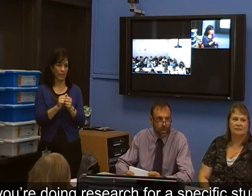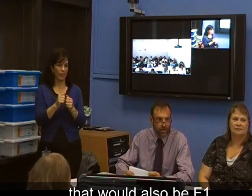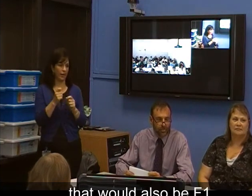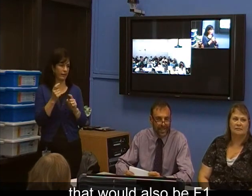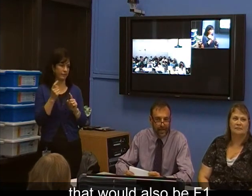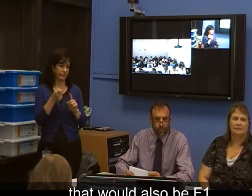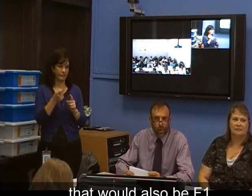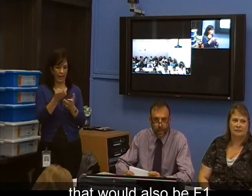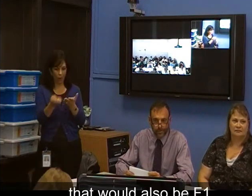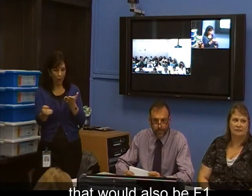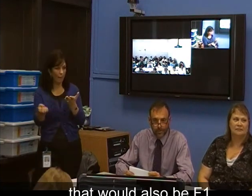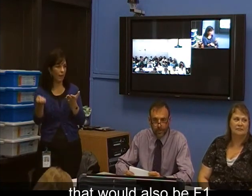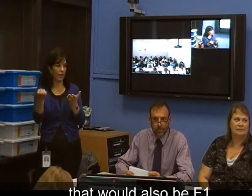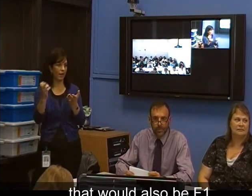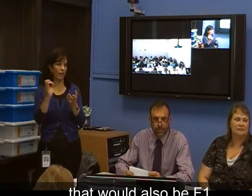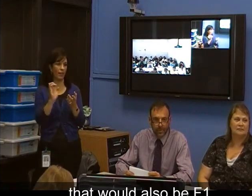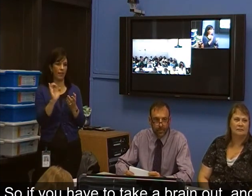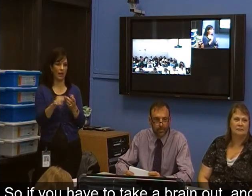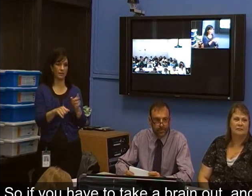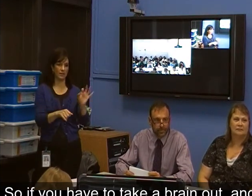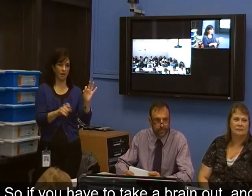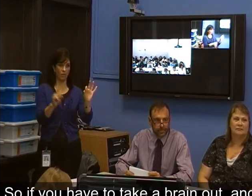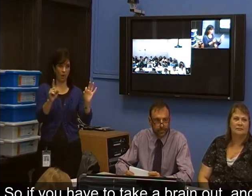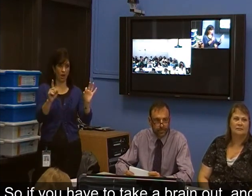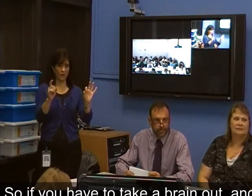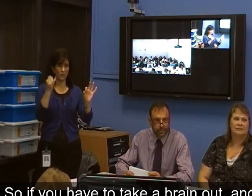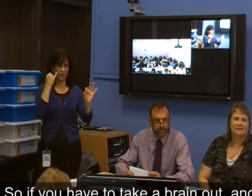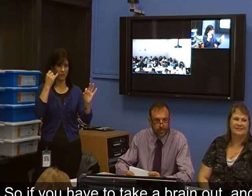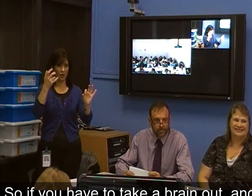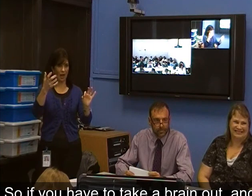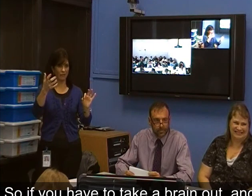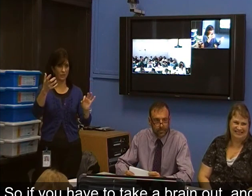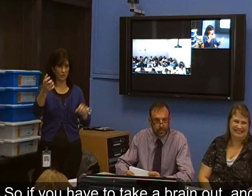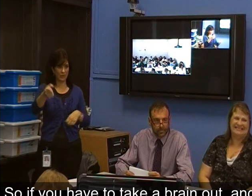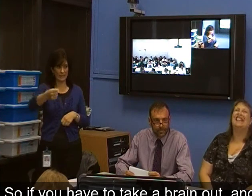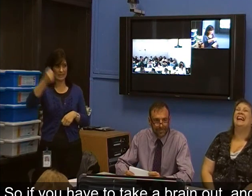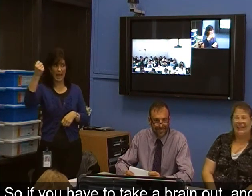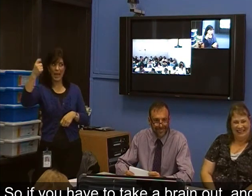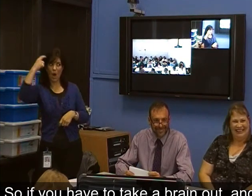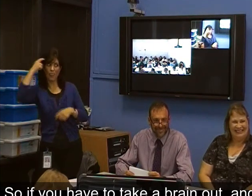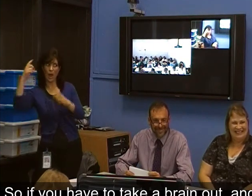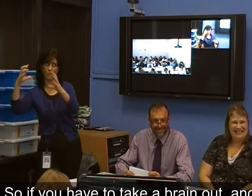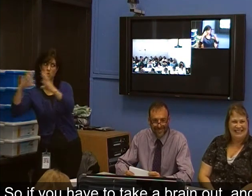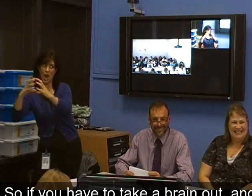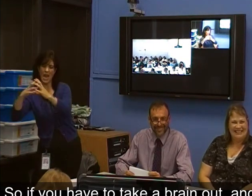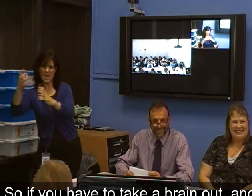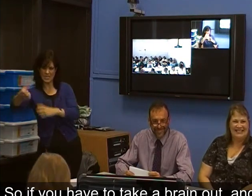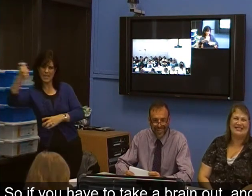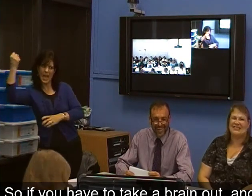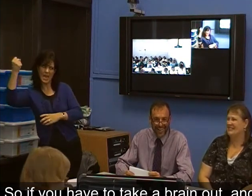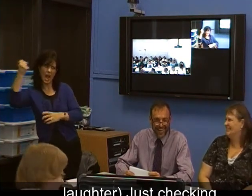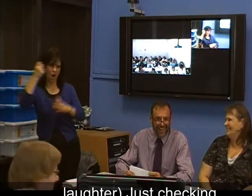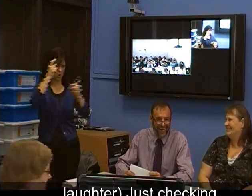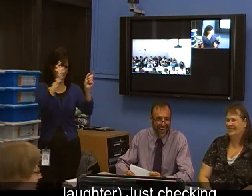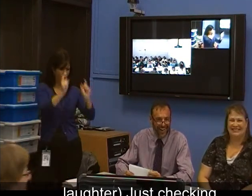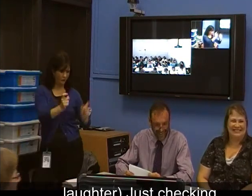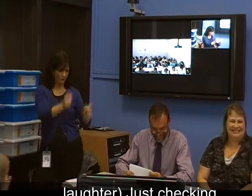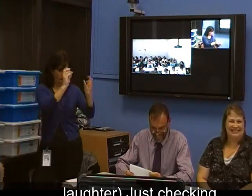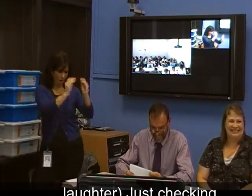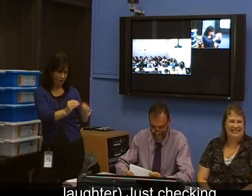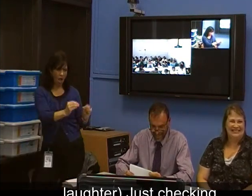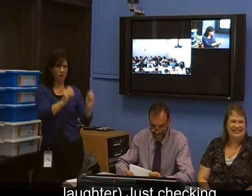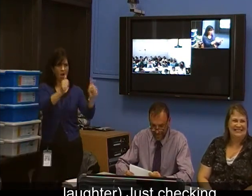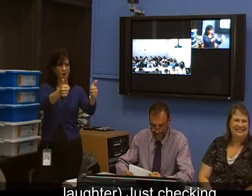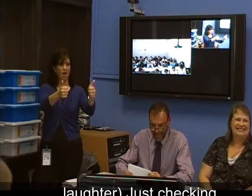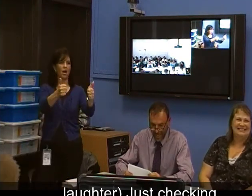also be F1. So if you have to take the brain out and take it back and work on it for a while, that's F1 also. Just